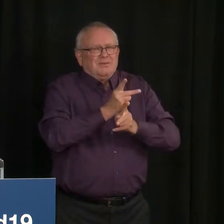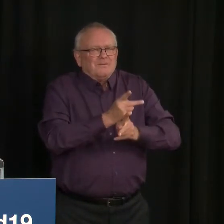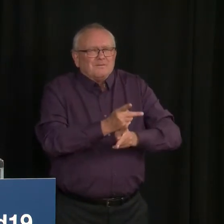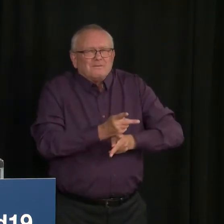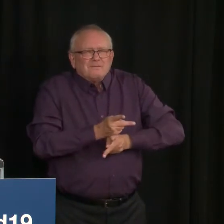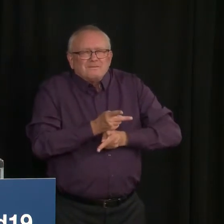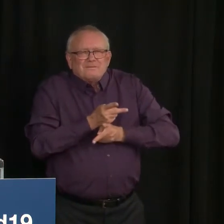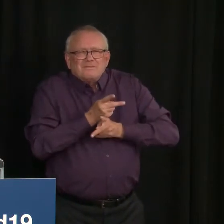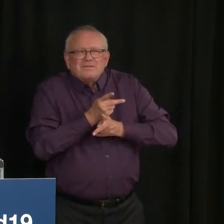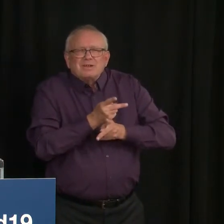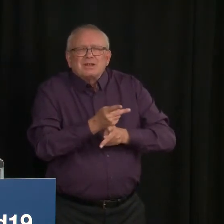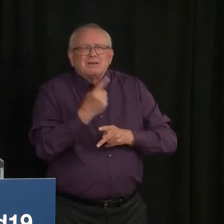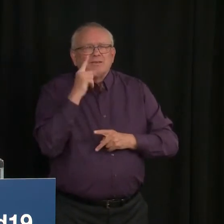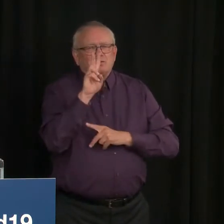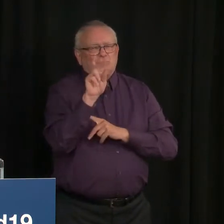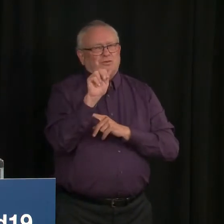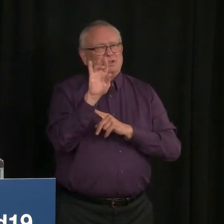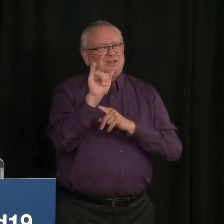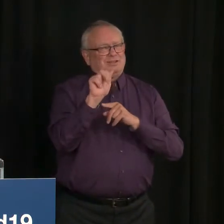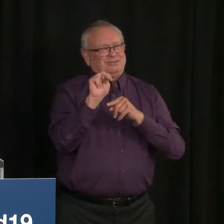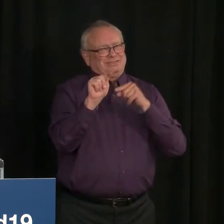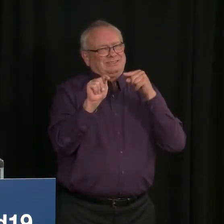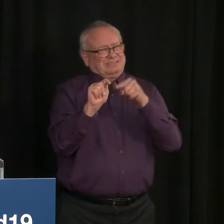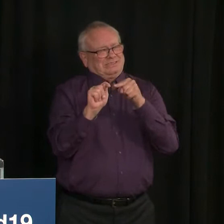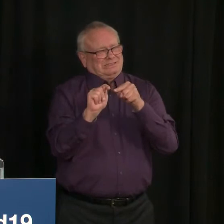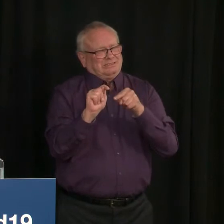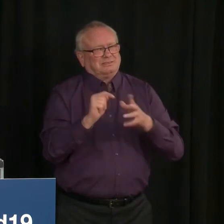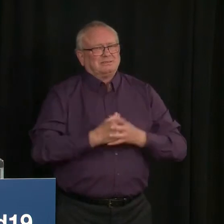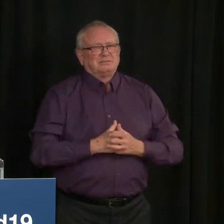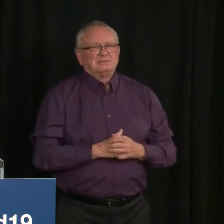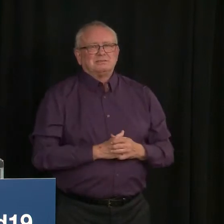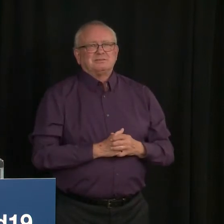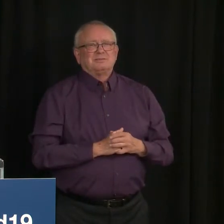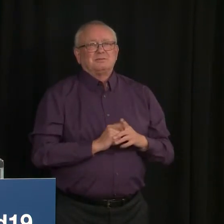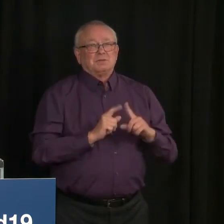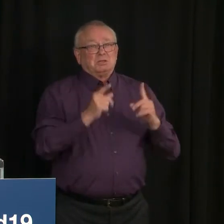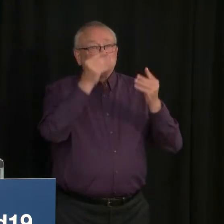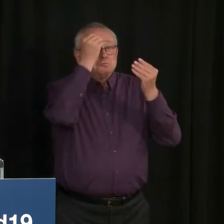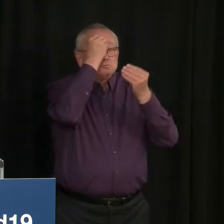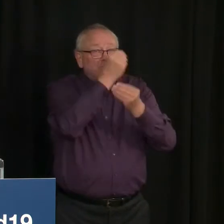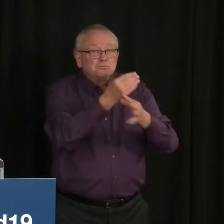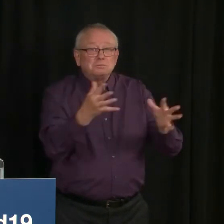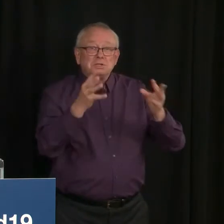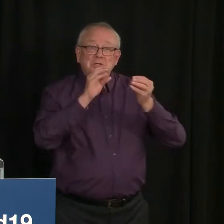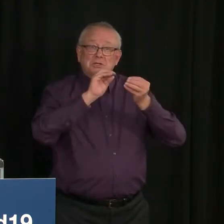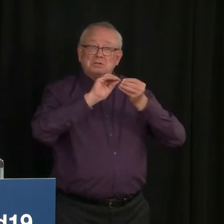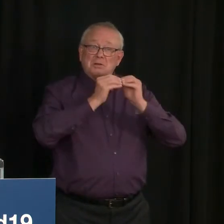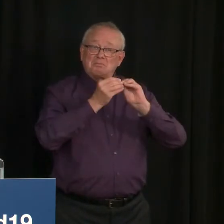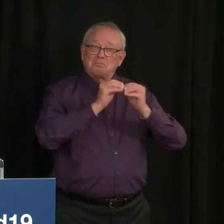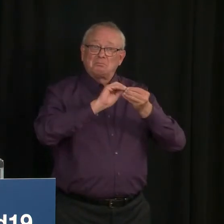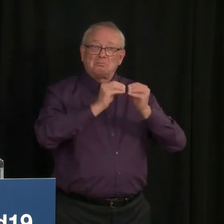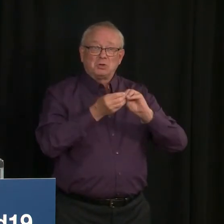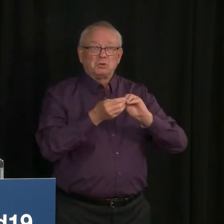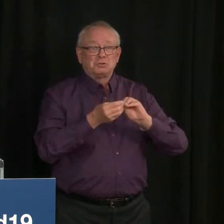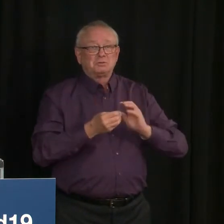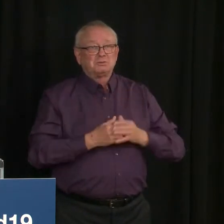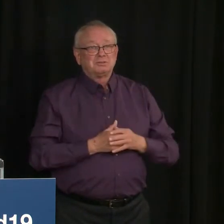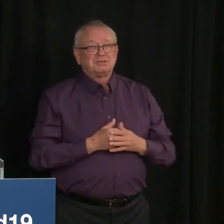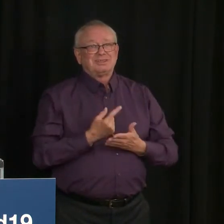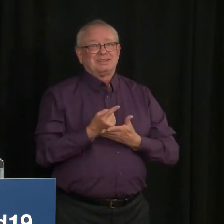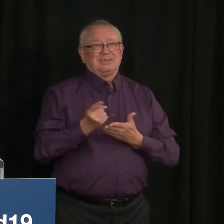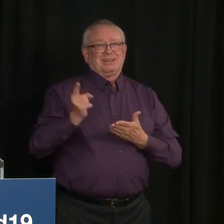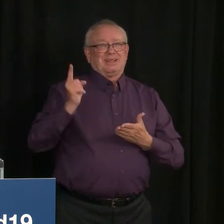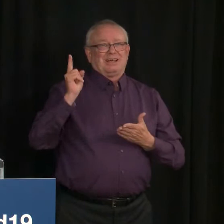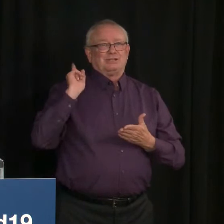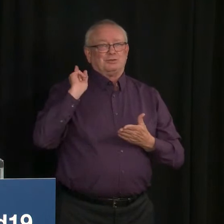cases. However, I also want to put our numbers in context. Of all the variants of concern identified last week,